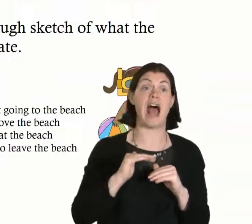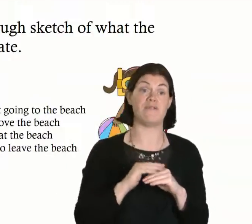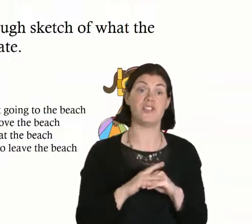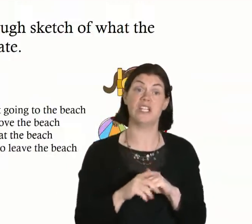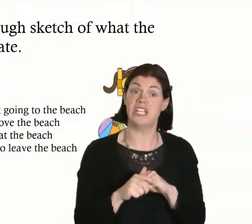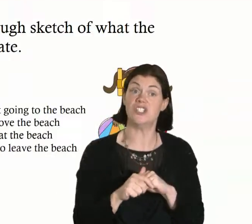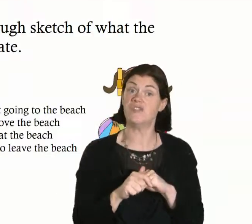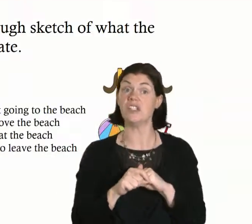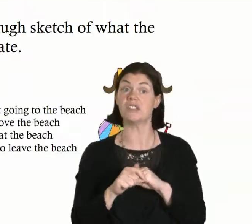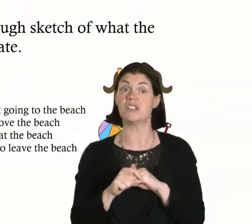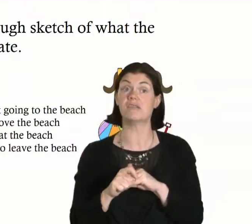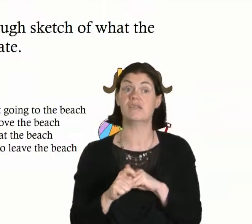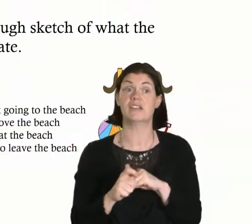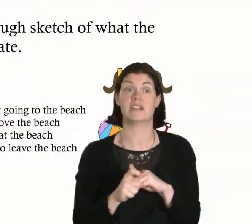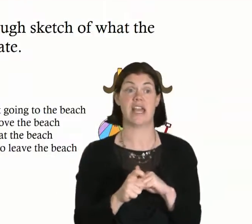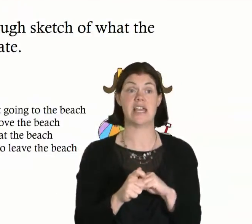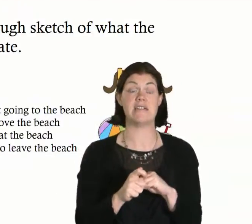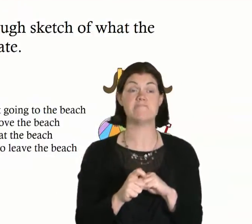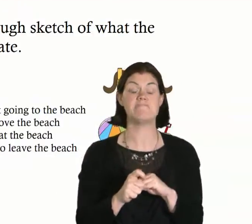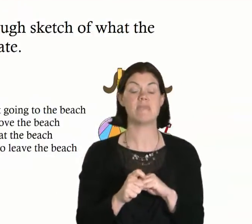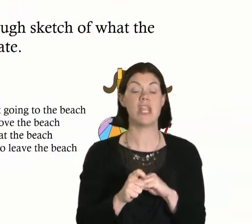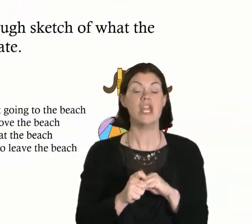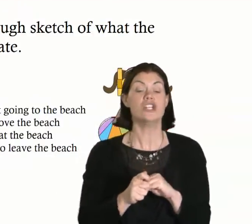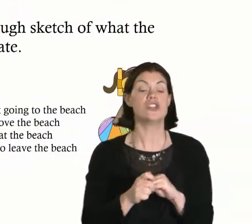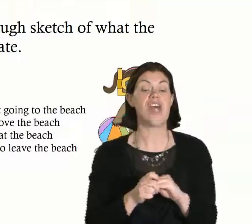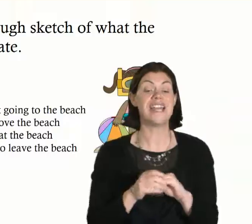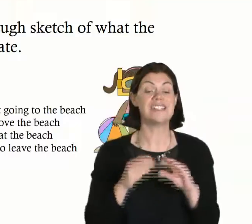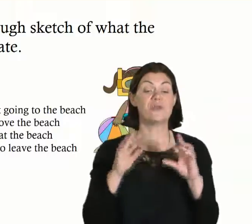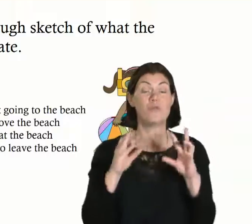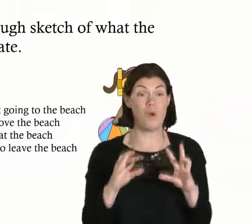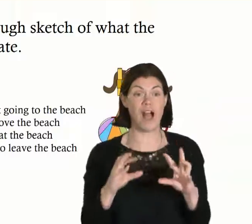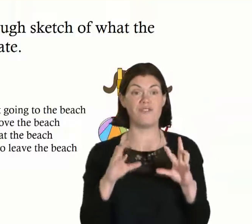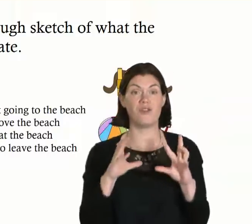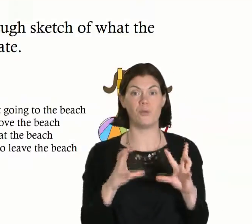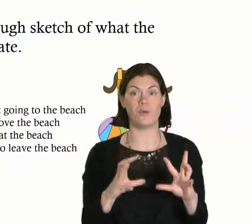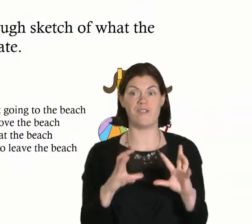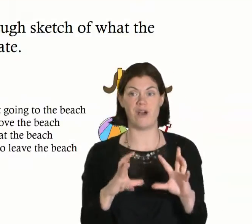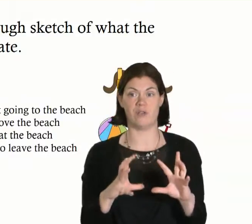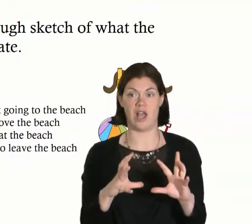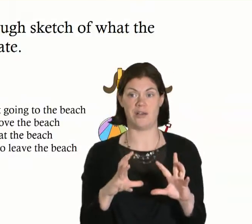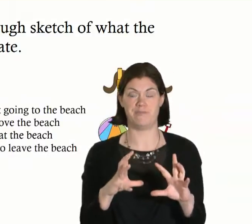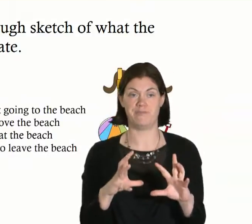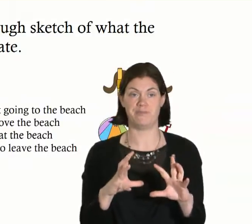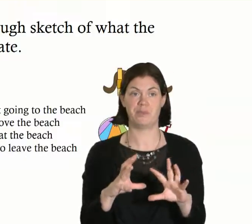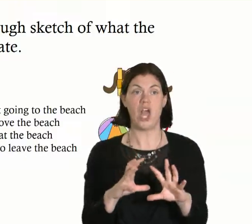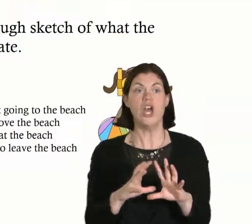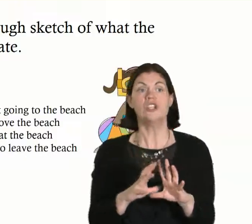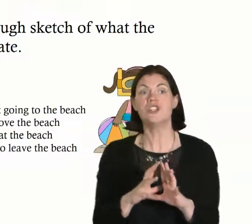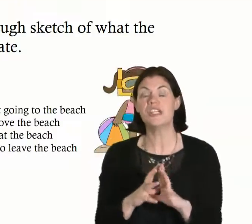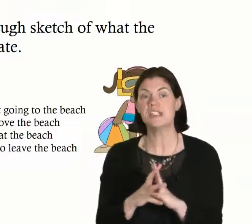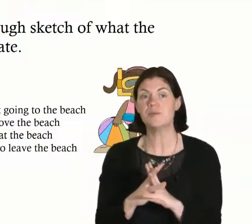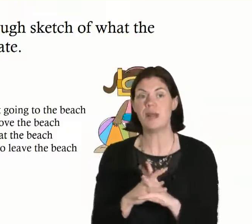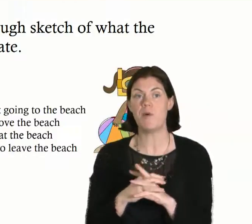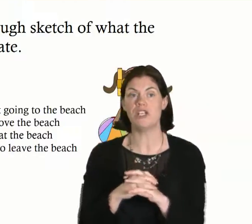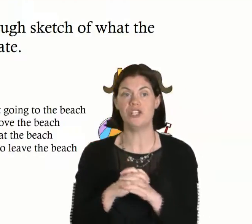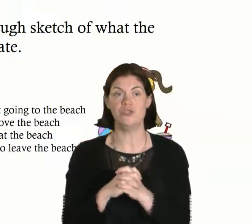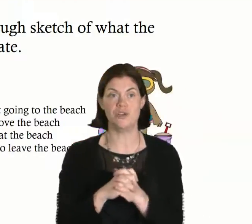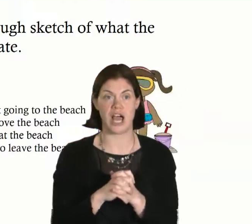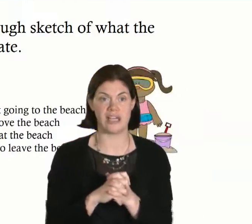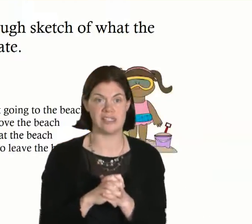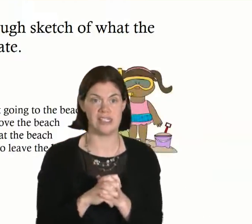maybe after each verse. Okay? So that is a rough outline. So this is what I